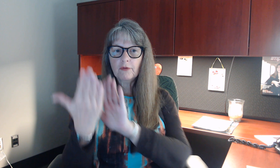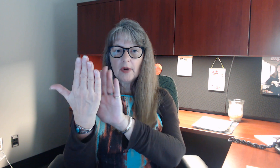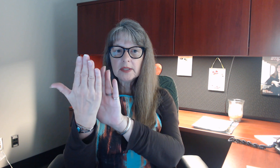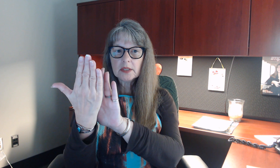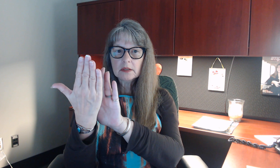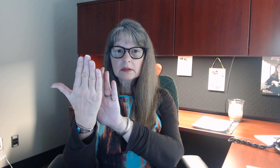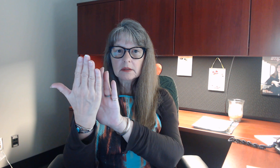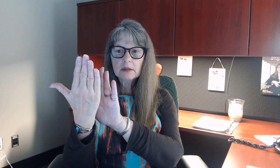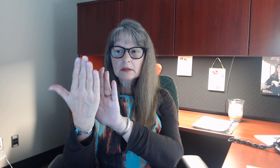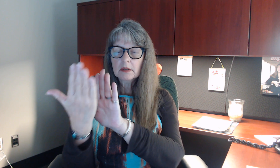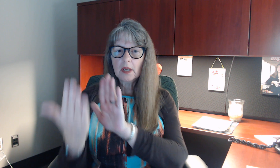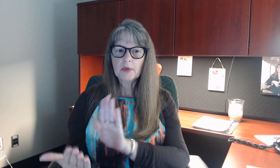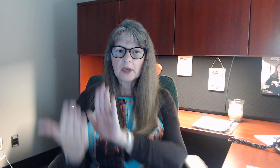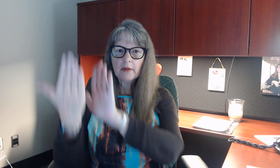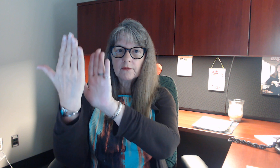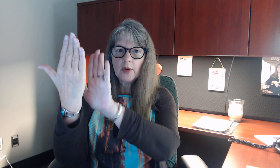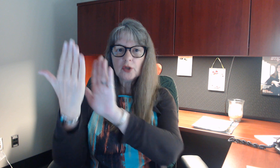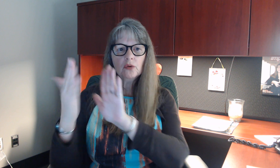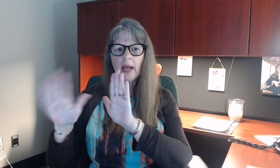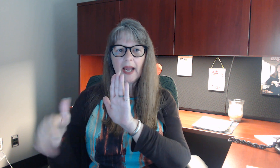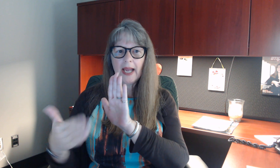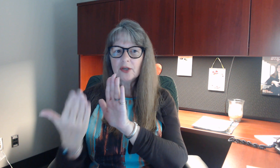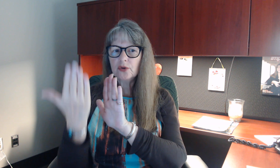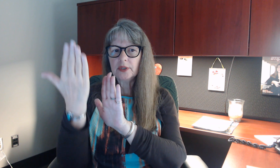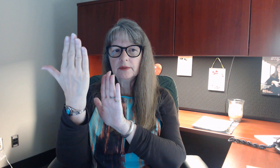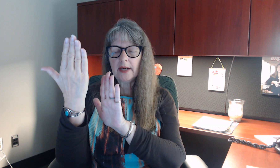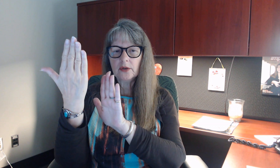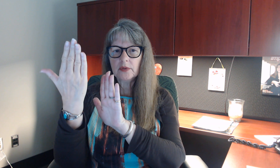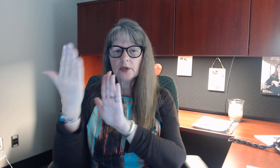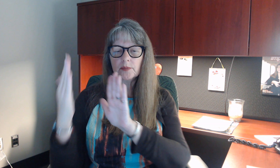Confront. I'm going to confront. You don't. I usually kind of do this, but